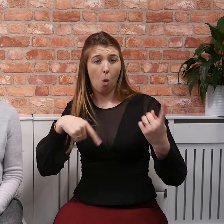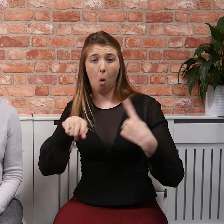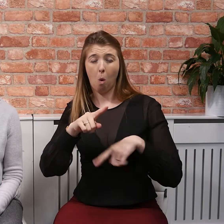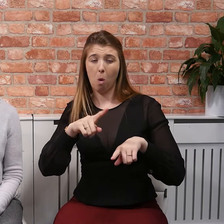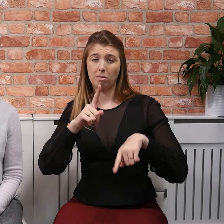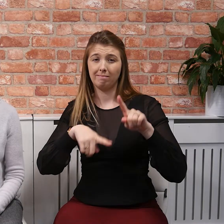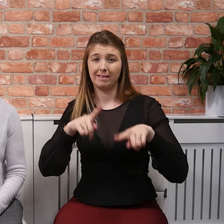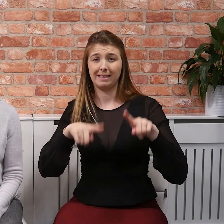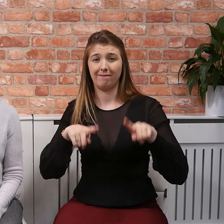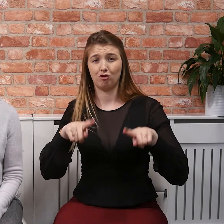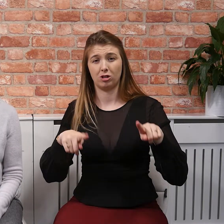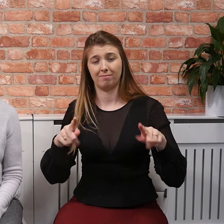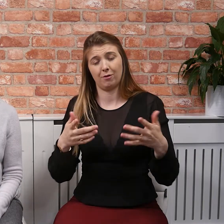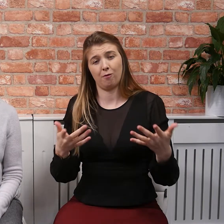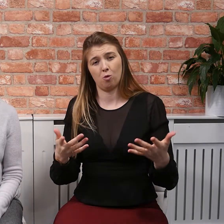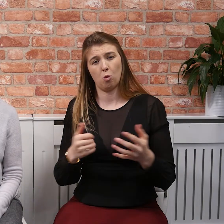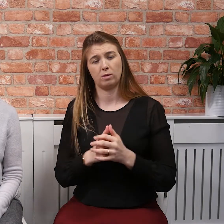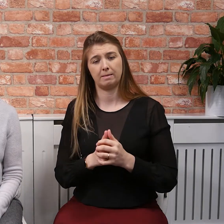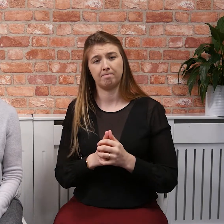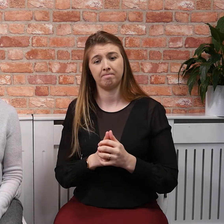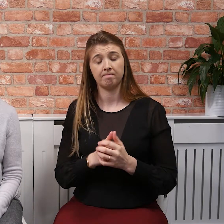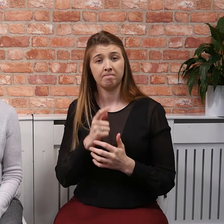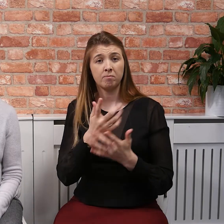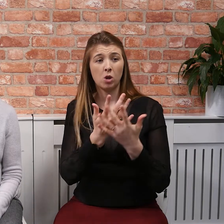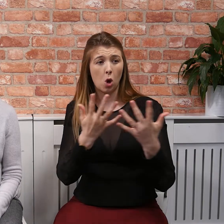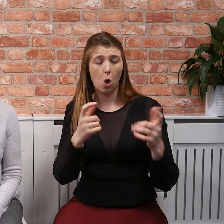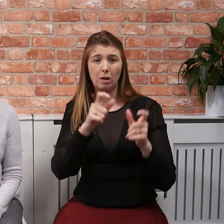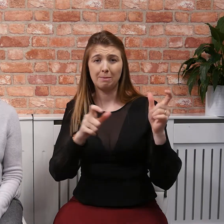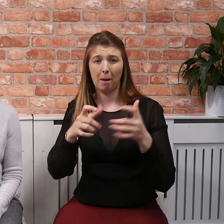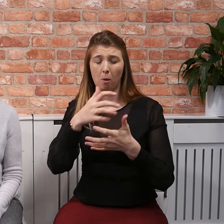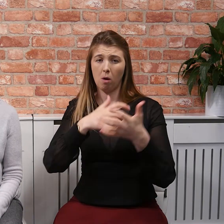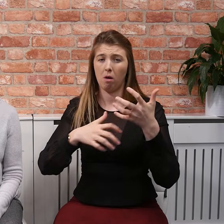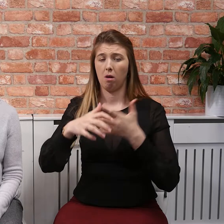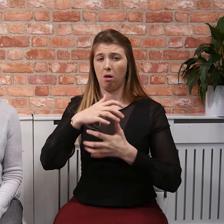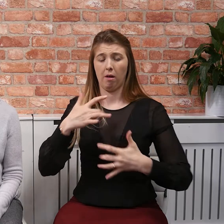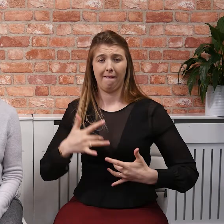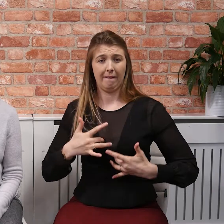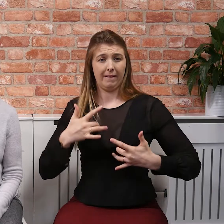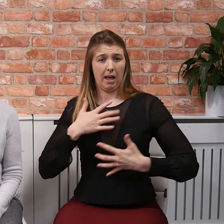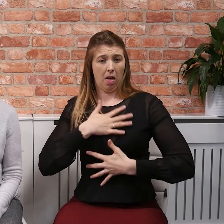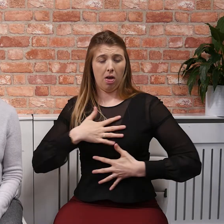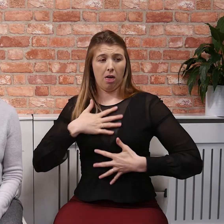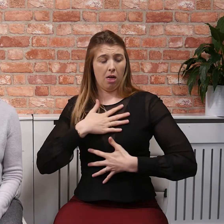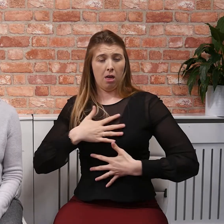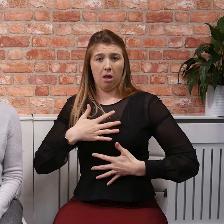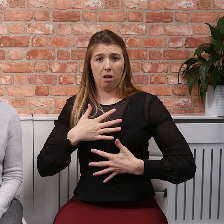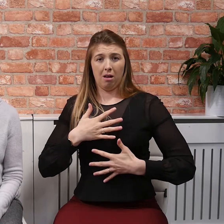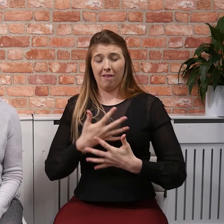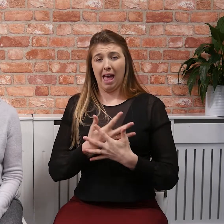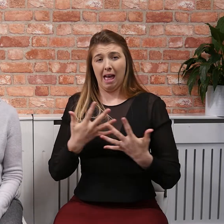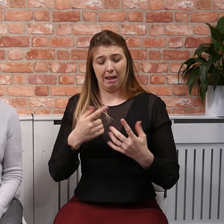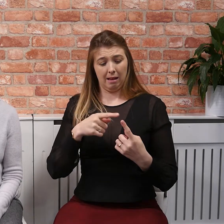course, but lots of people have really difficult feelings around miscarriage or